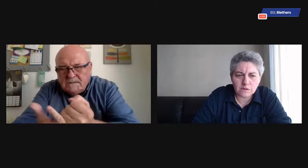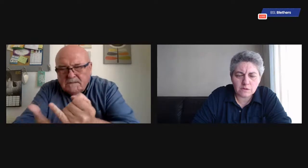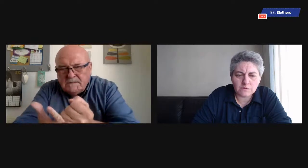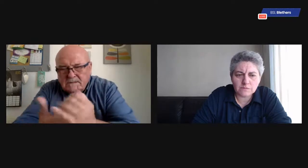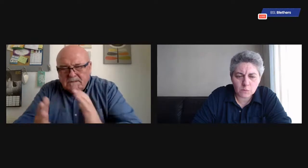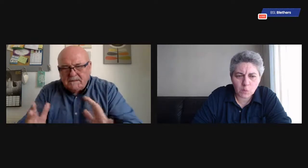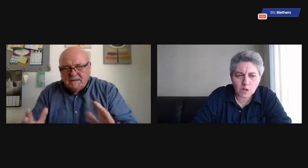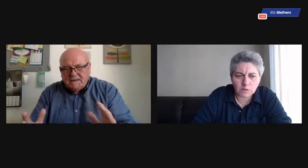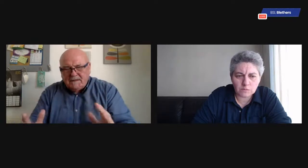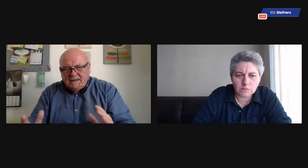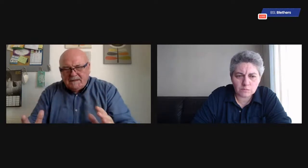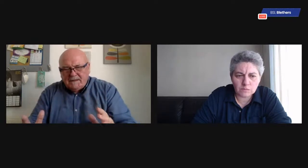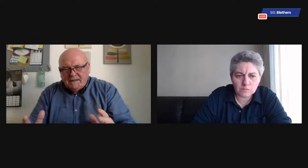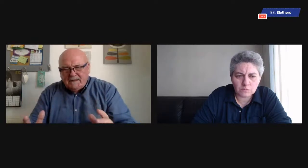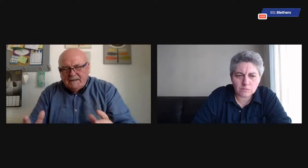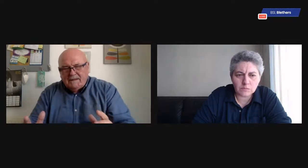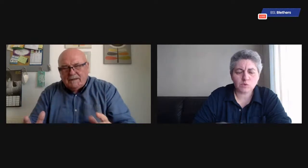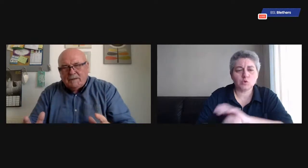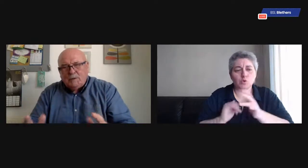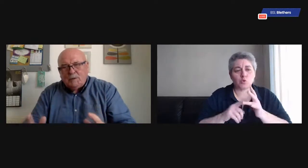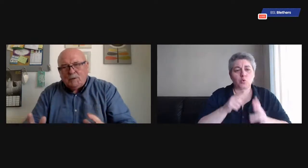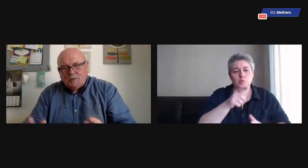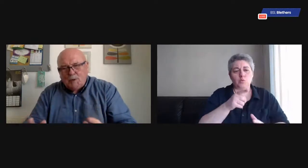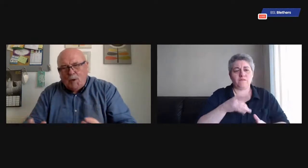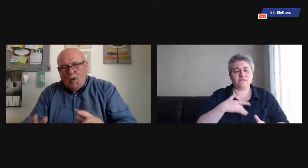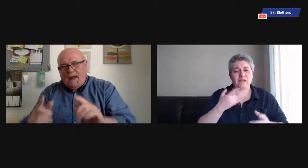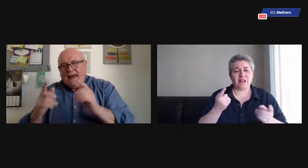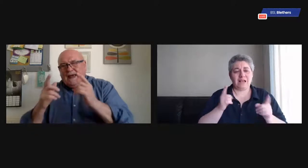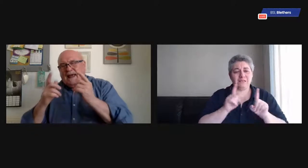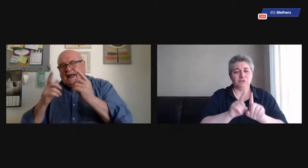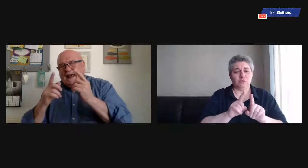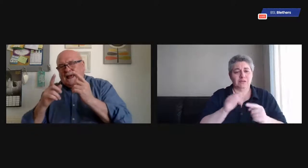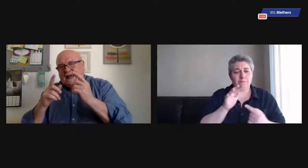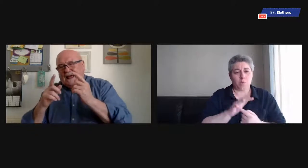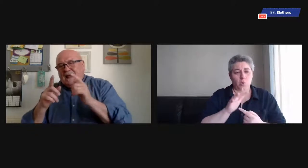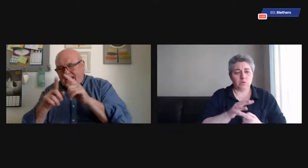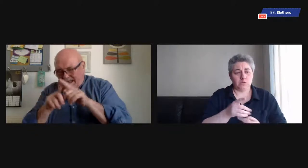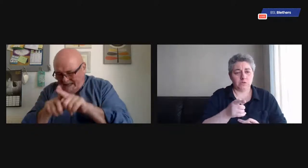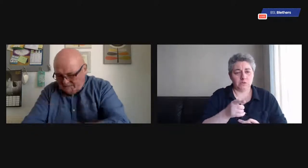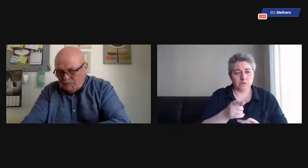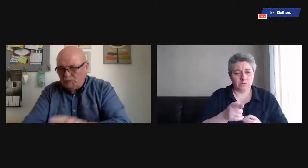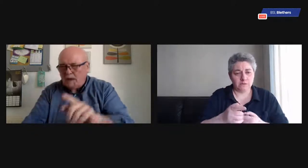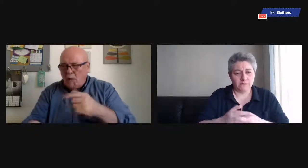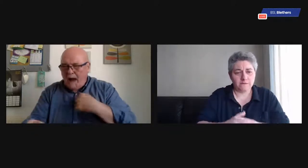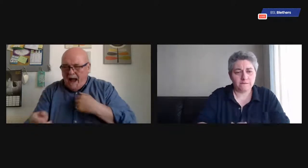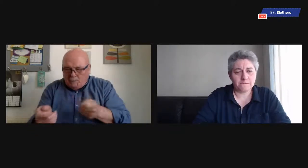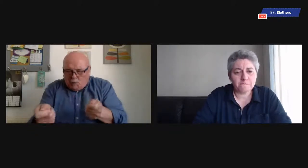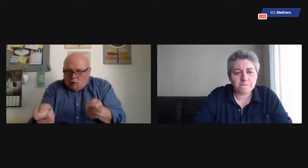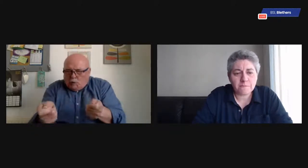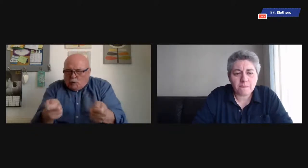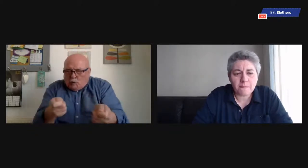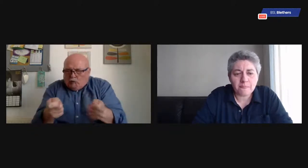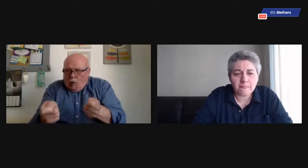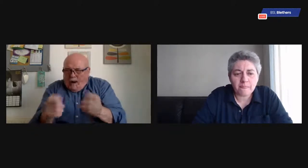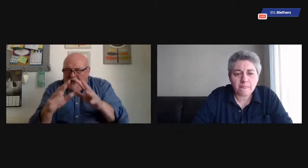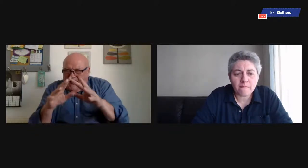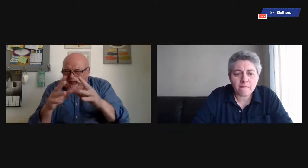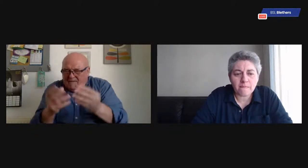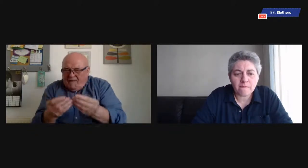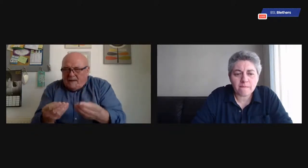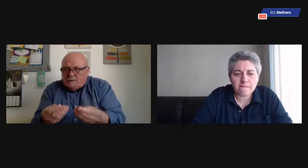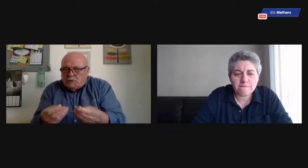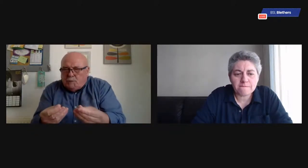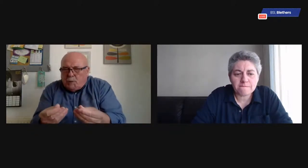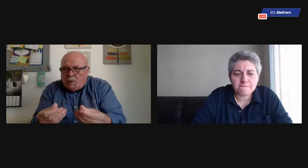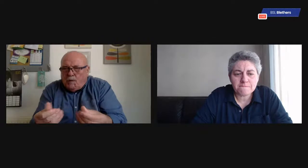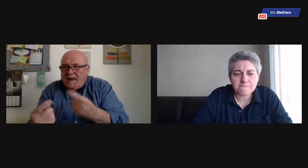try and find any fault in anything that person say. So you feel that it's important for the deaf intermediary to